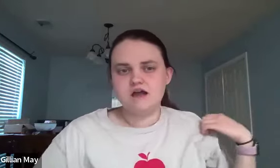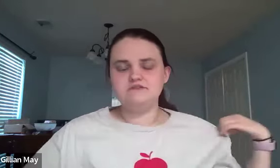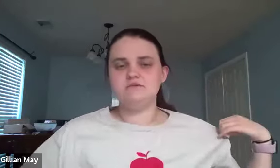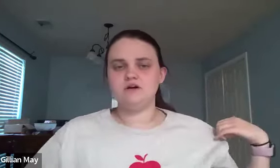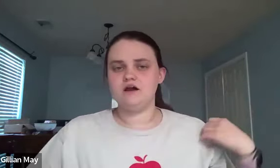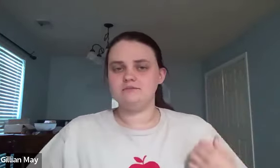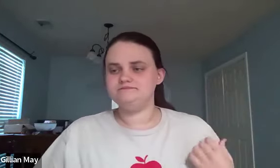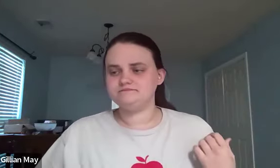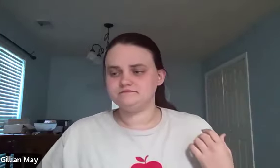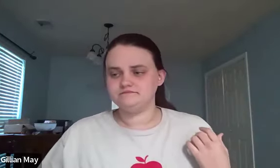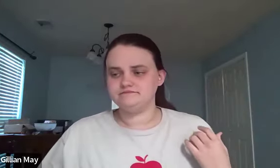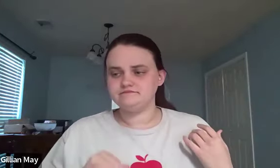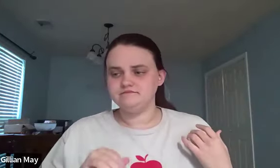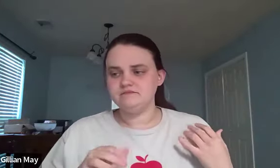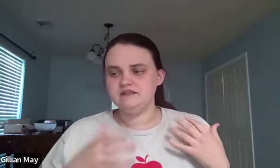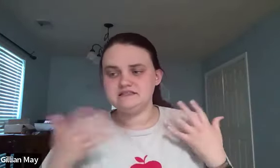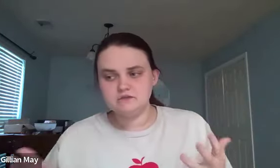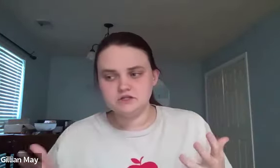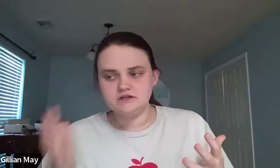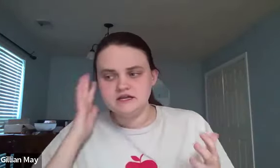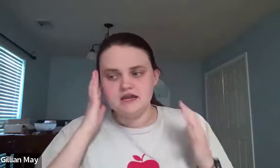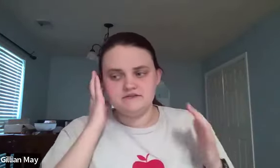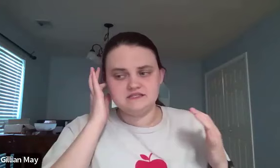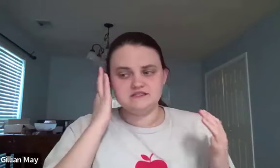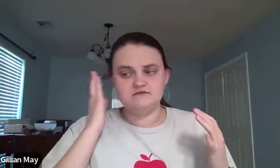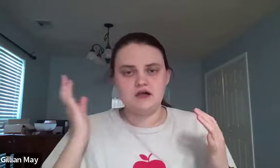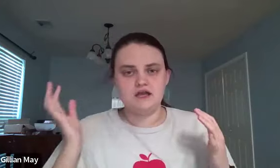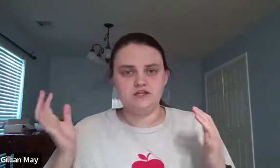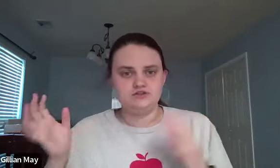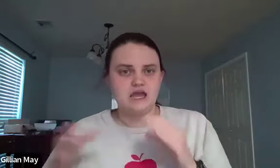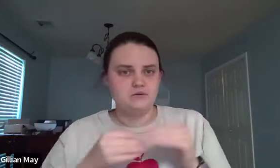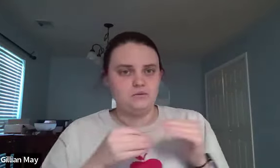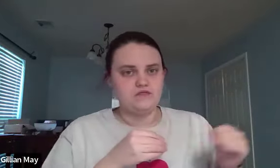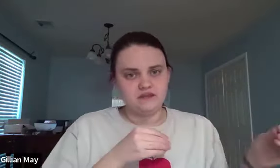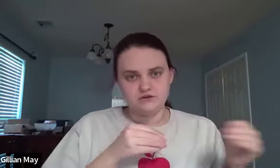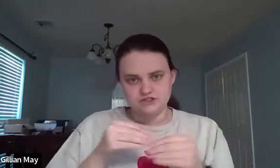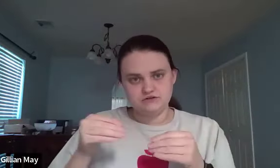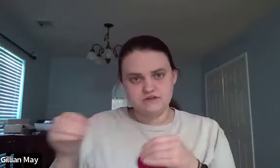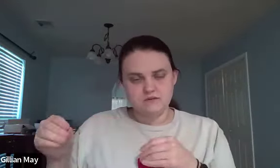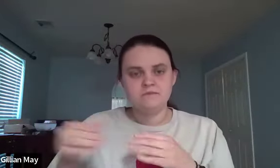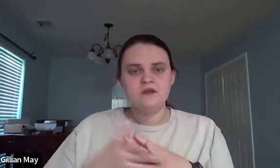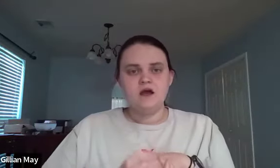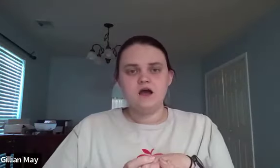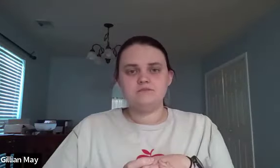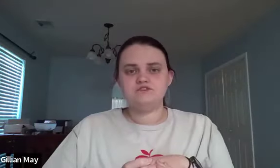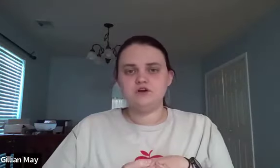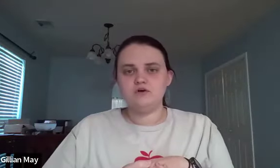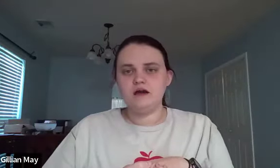of them are similar in the sense of like you just add one thing or two to them. So I